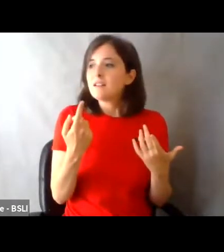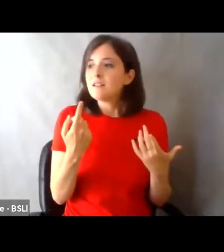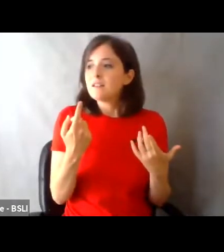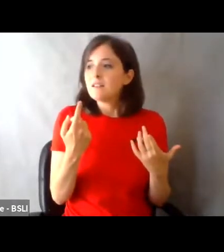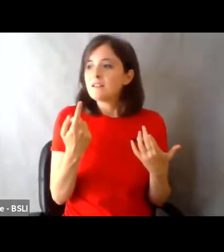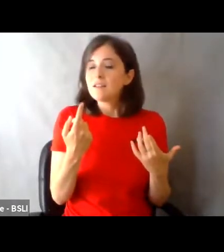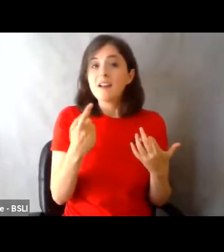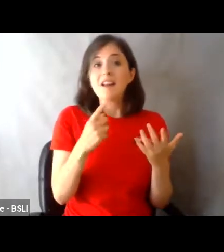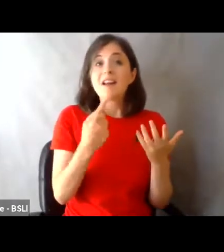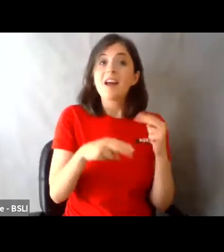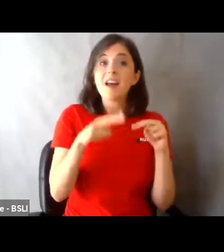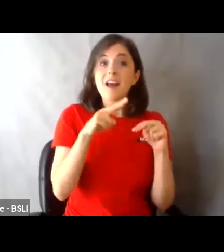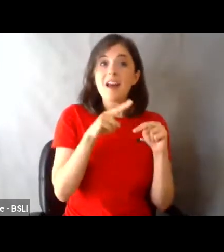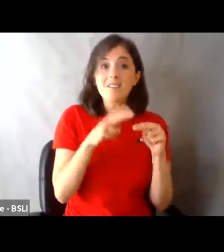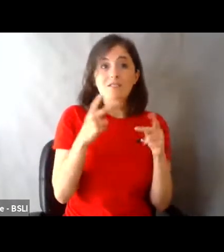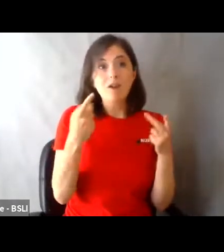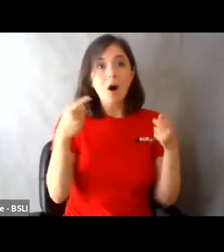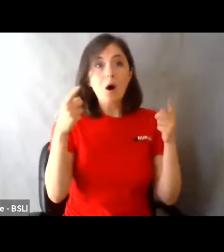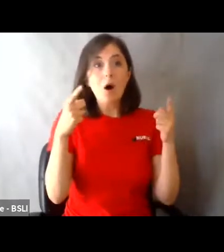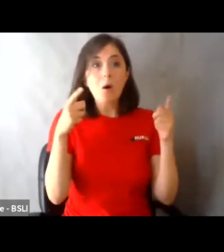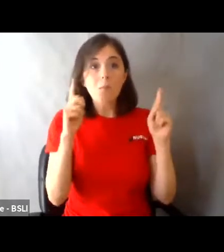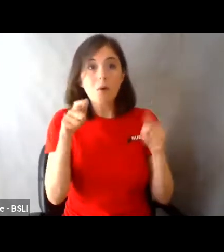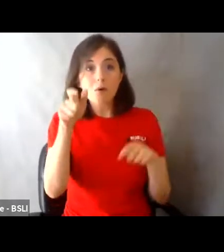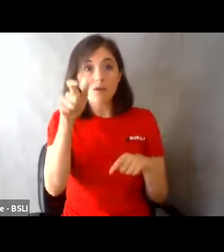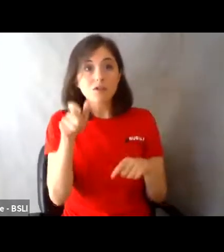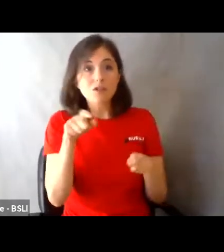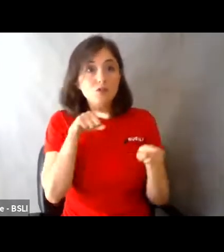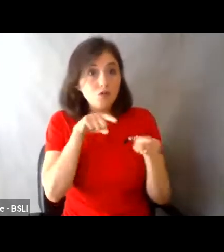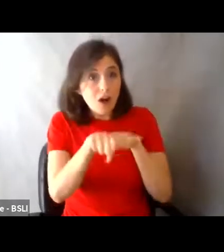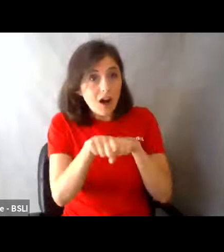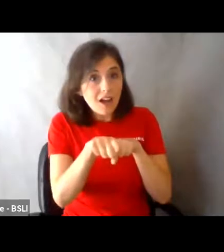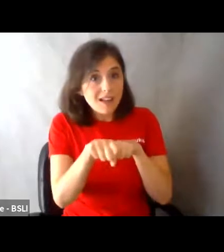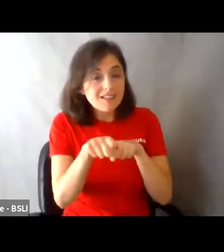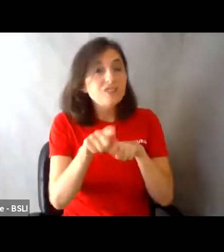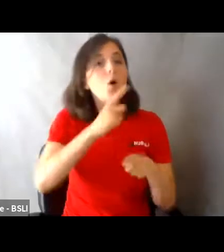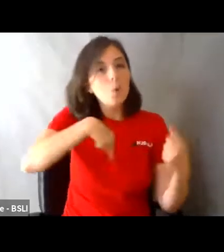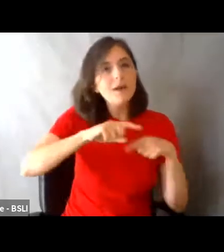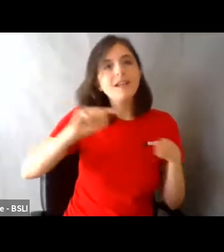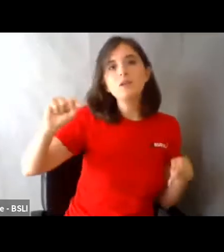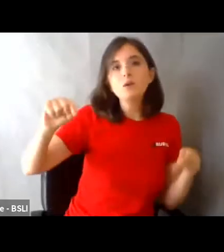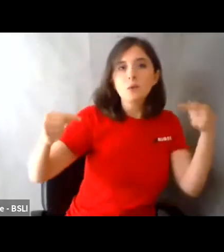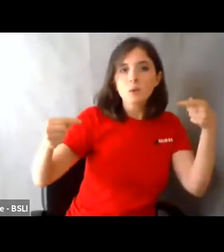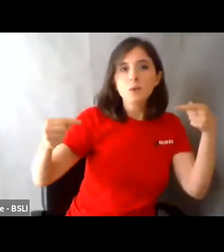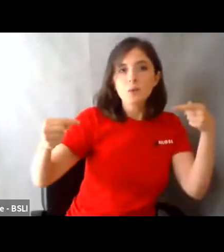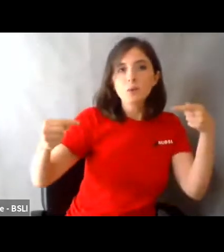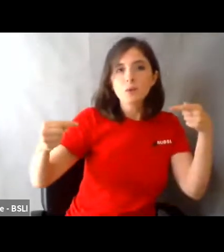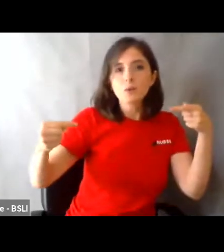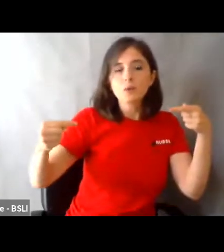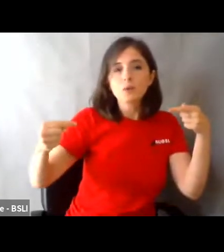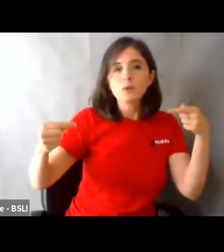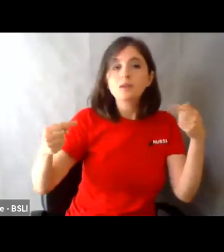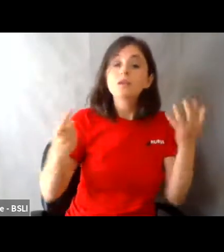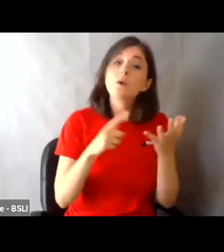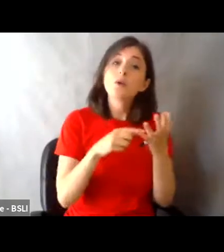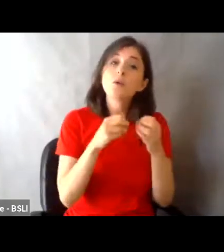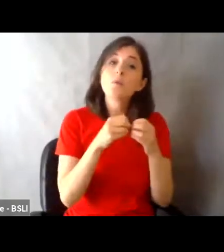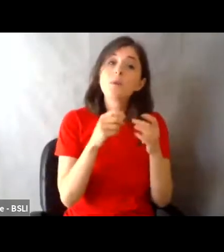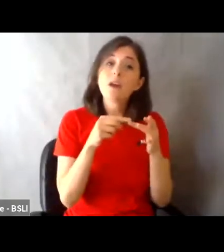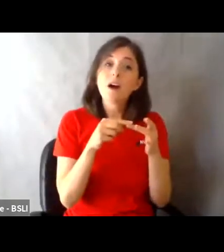given UBI. But we need to work against that. So I think that UBI is a